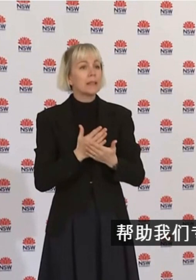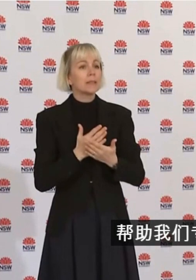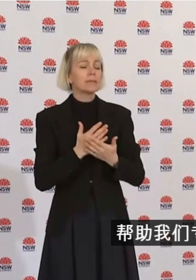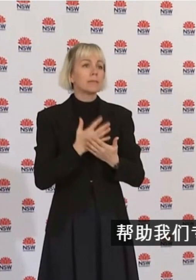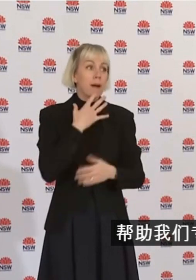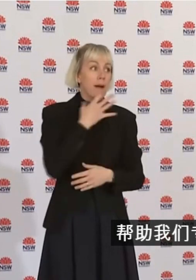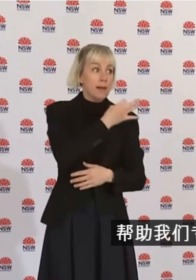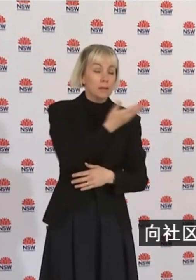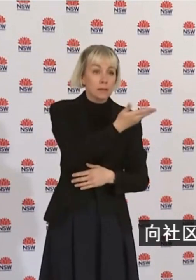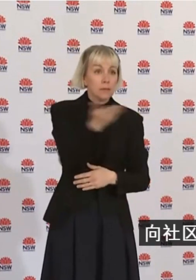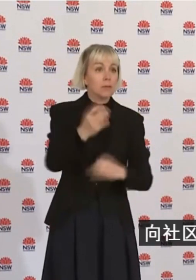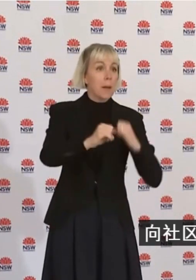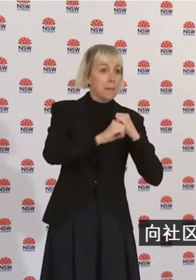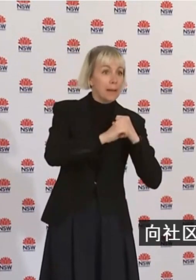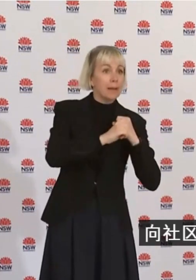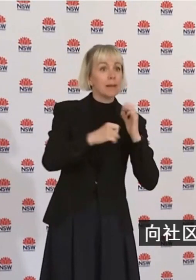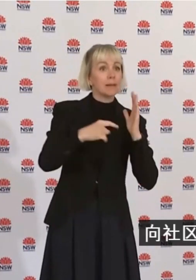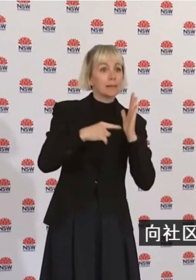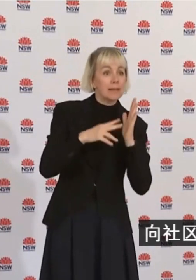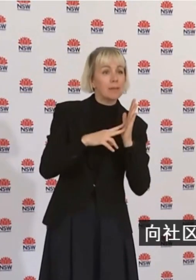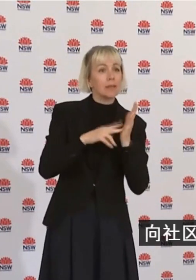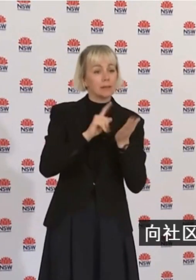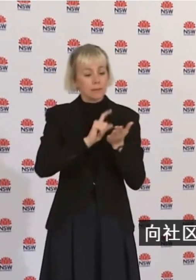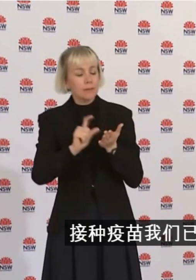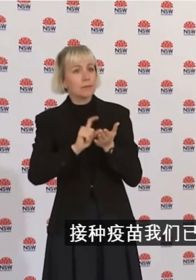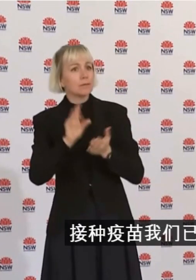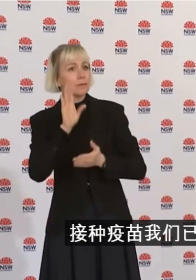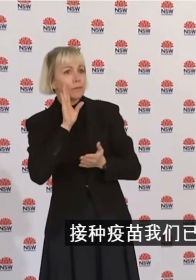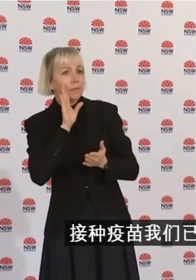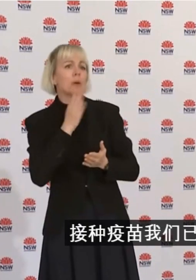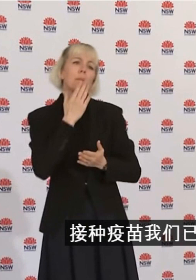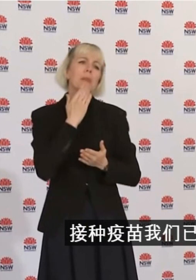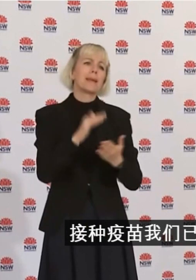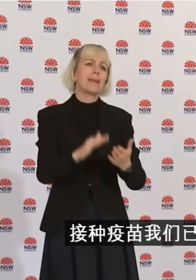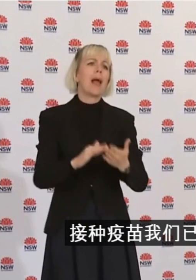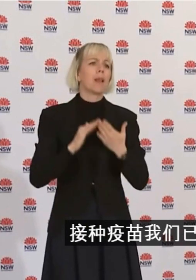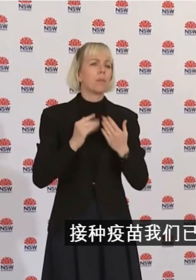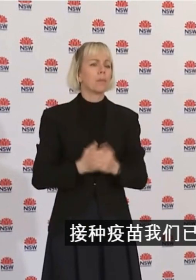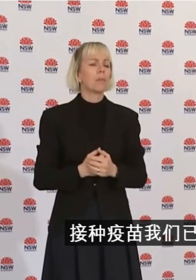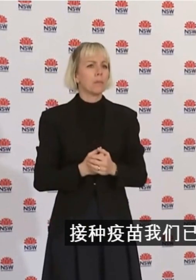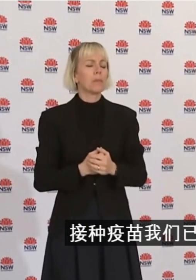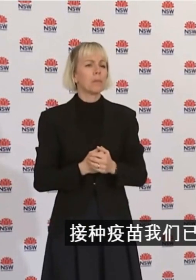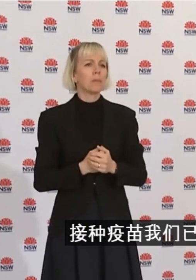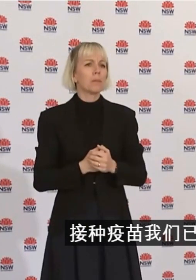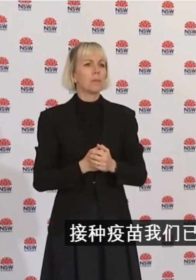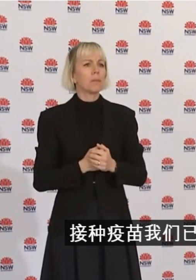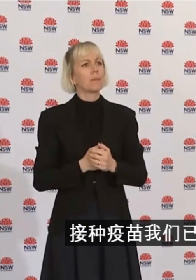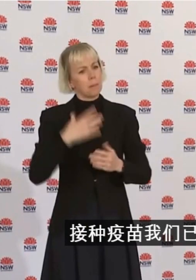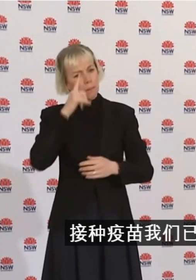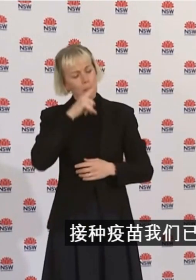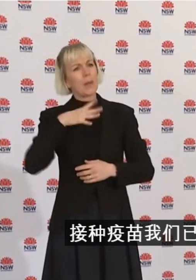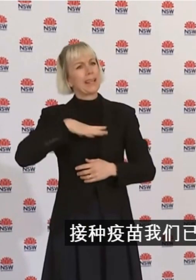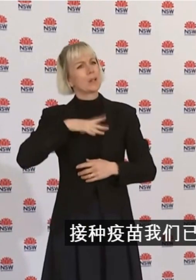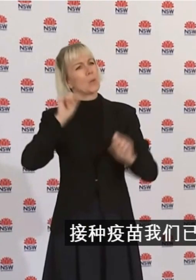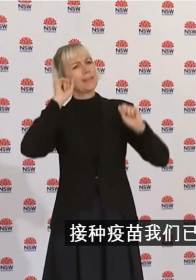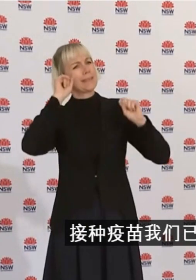that and try and get the message out to the community, and also to get vaccinated. We've talked about that. We